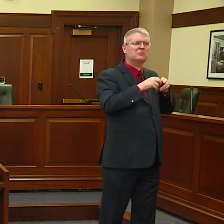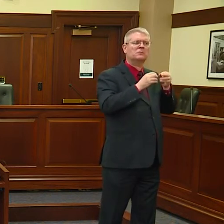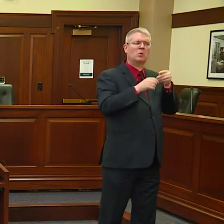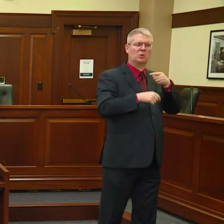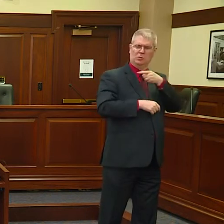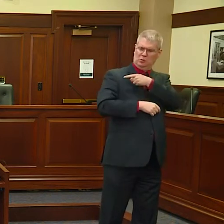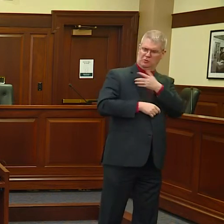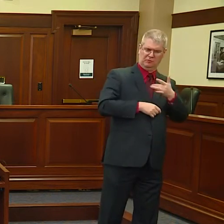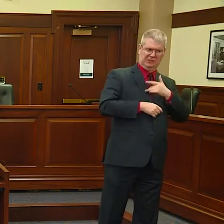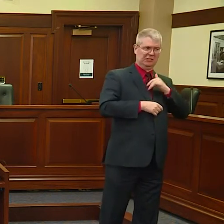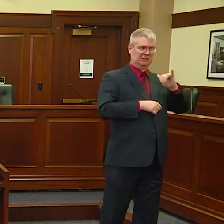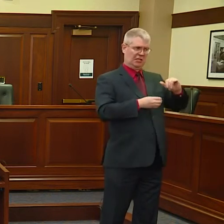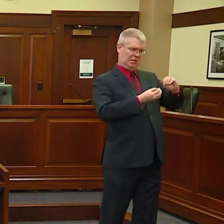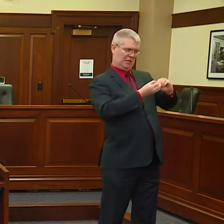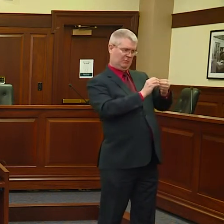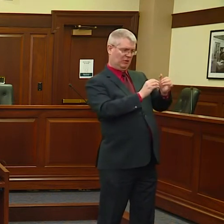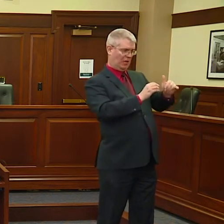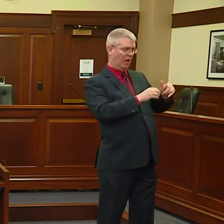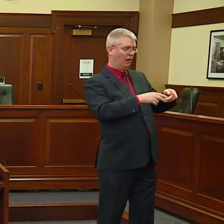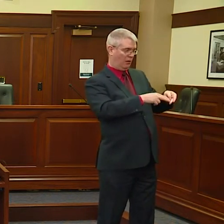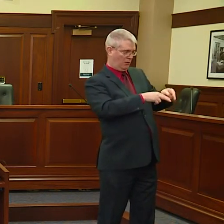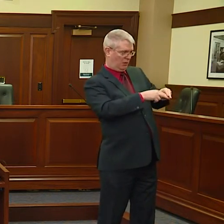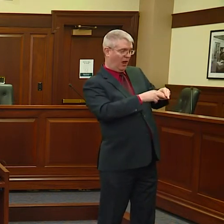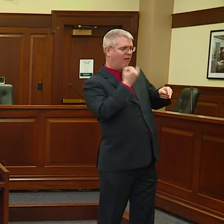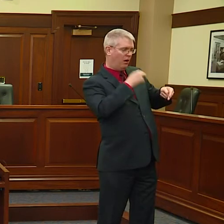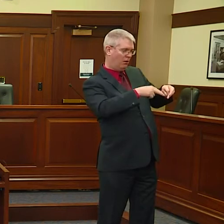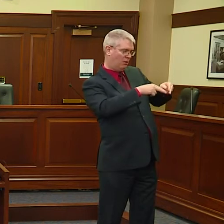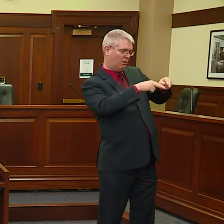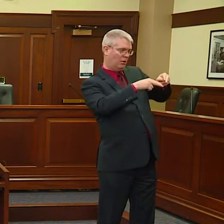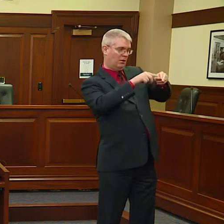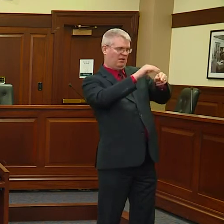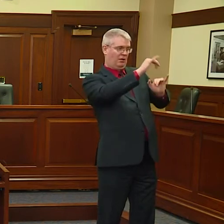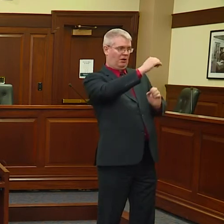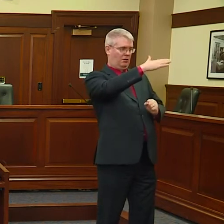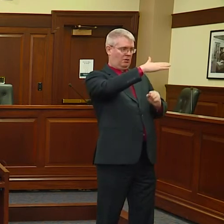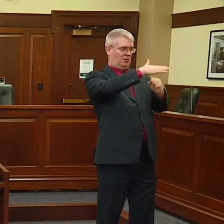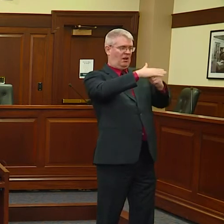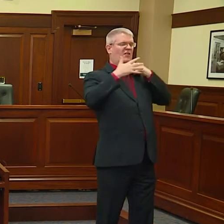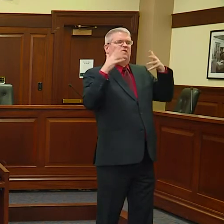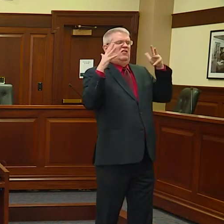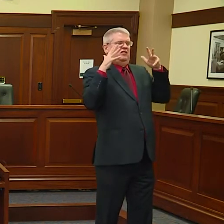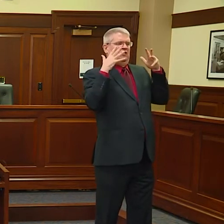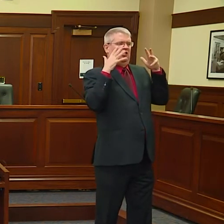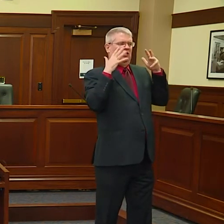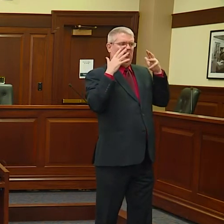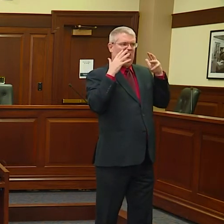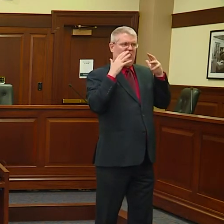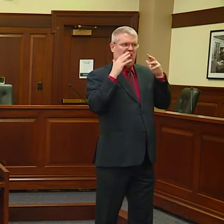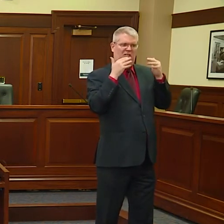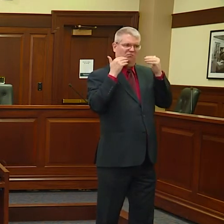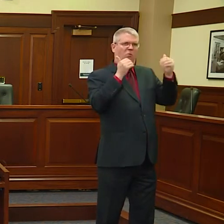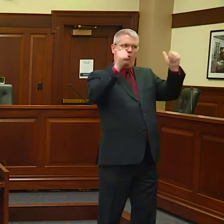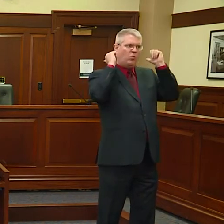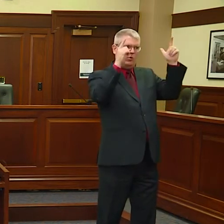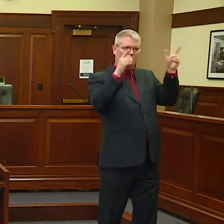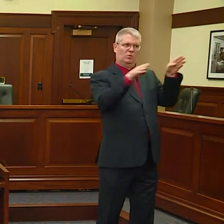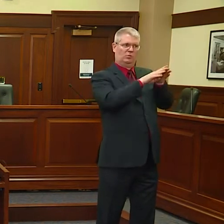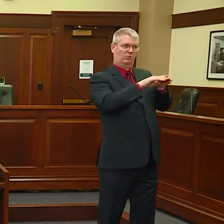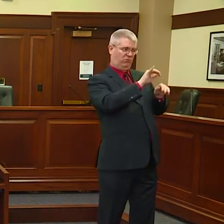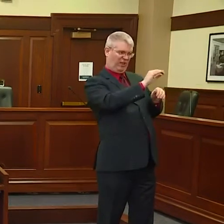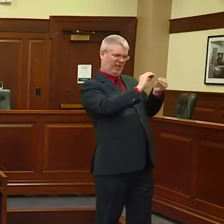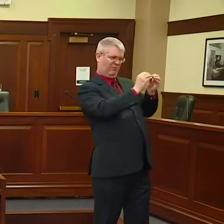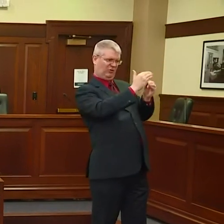to make local decisions on reopening? Well, I never did that.